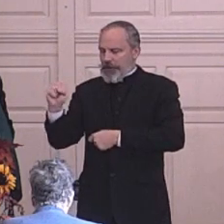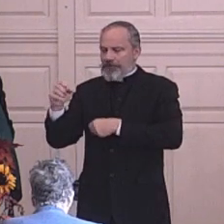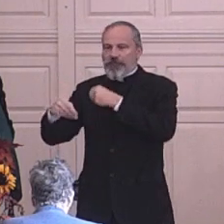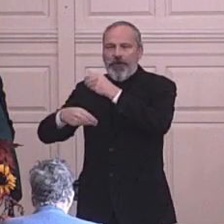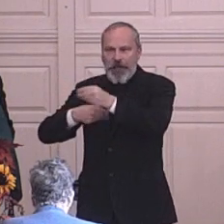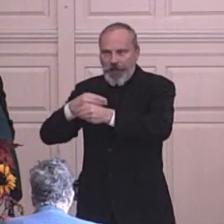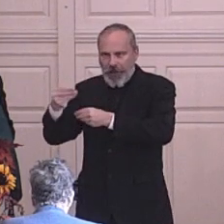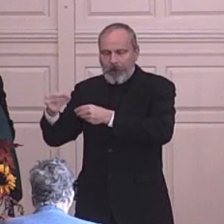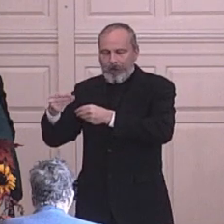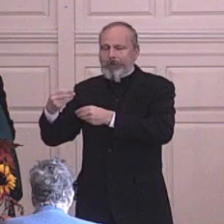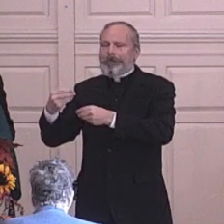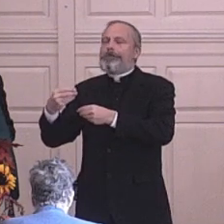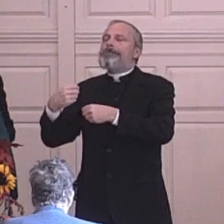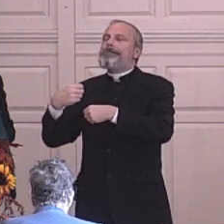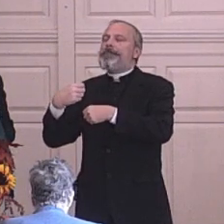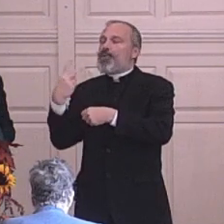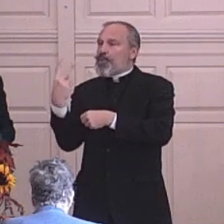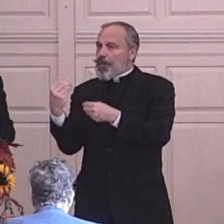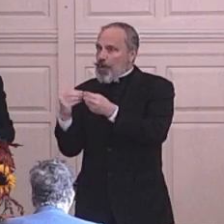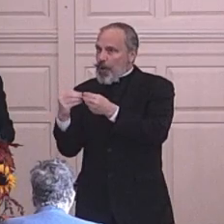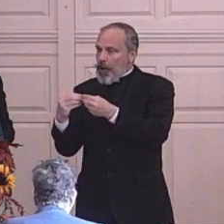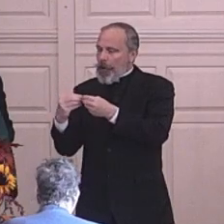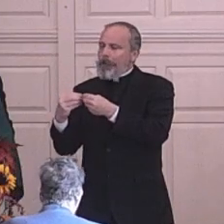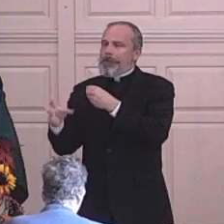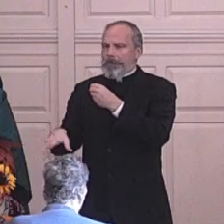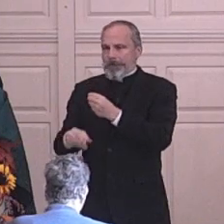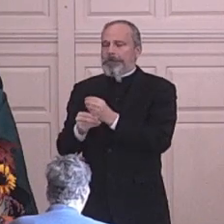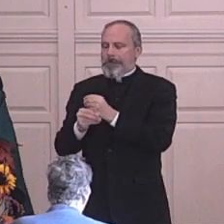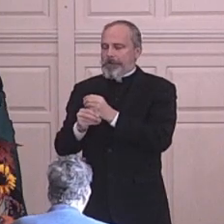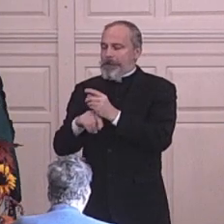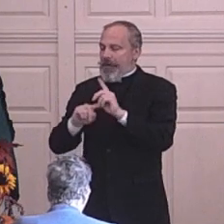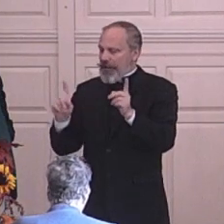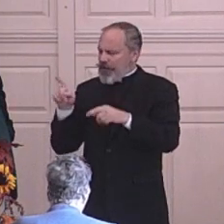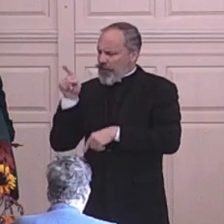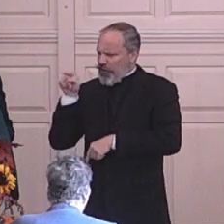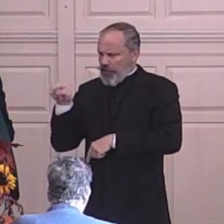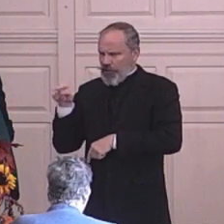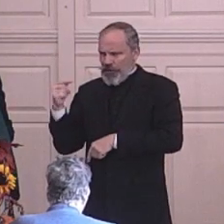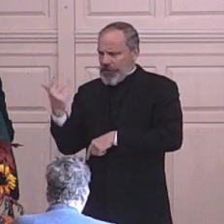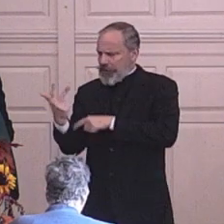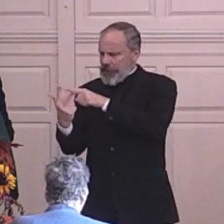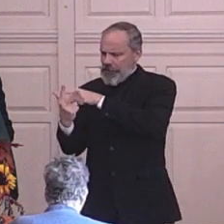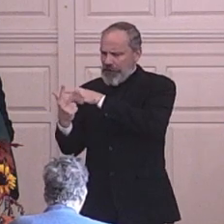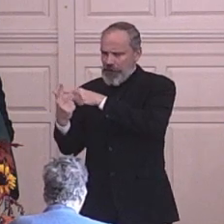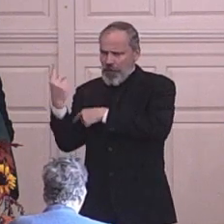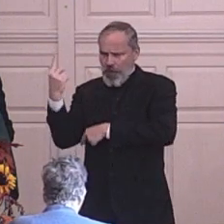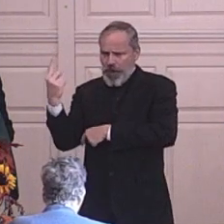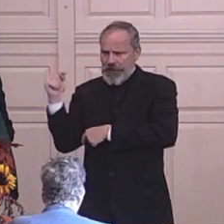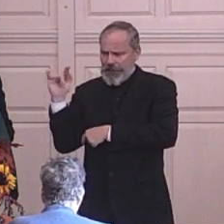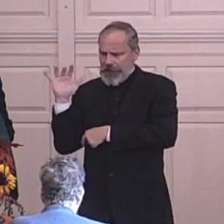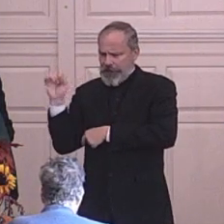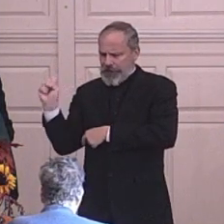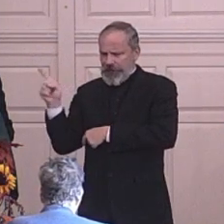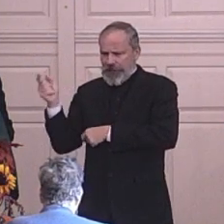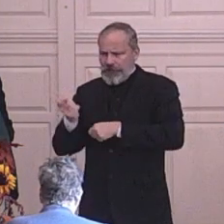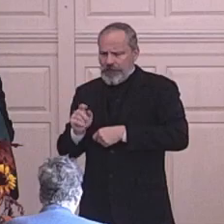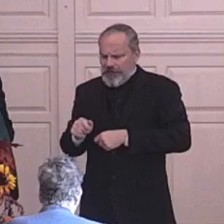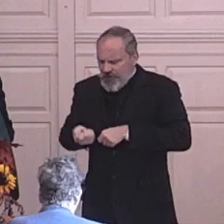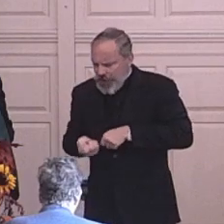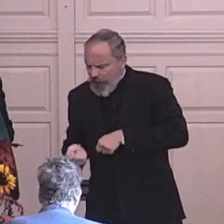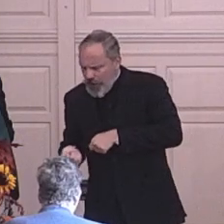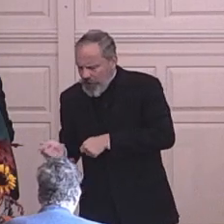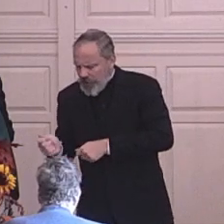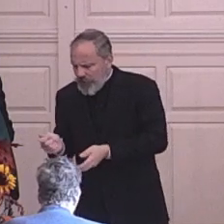2. But the man who received 1 went off and dug a hole in the ground